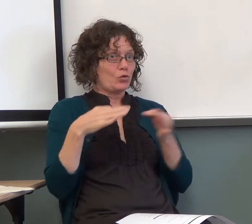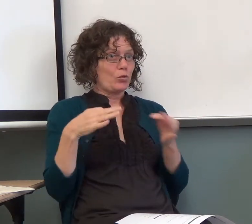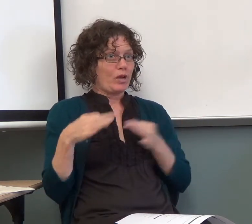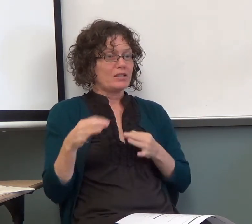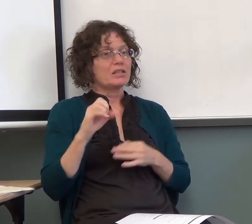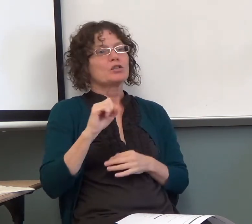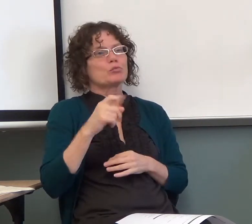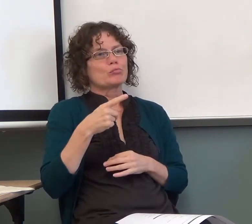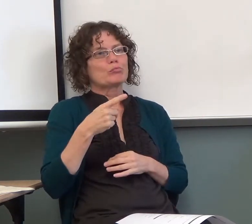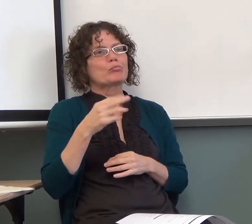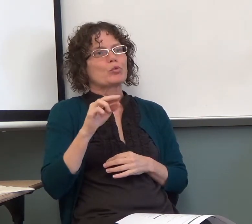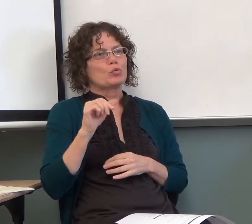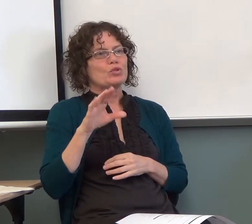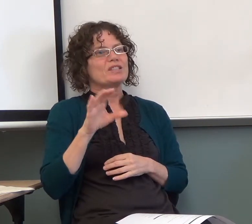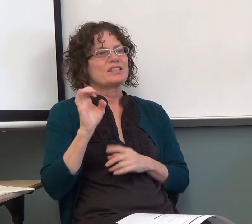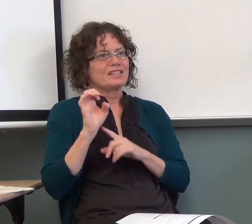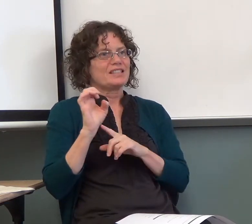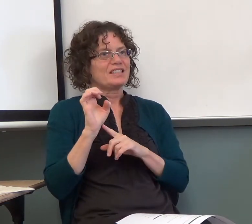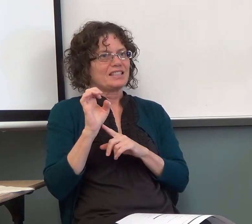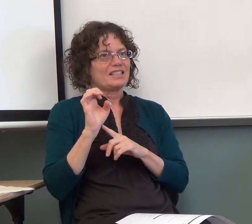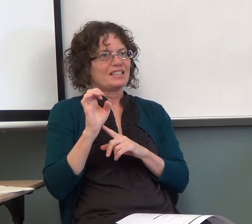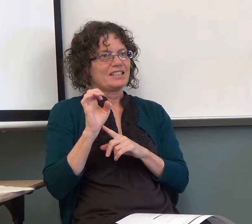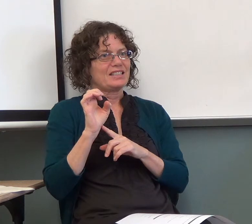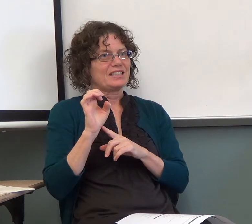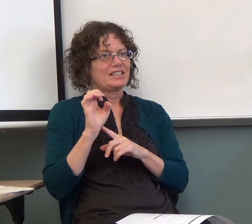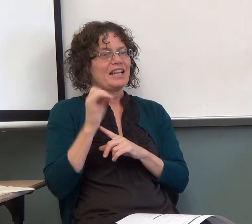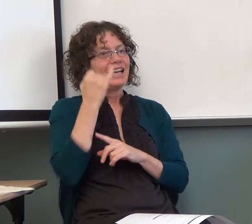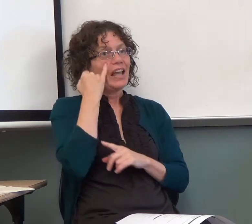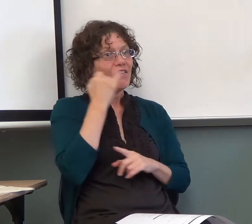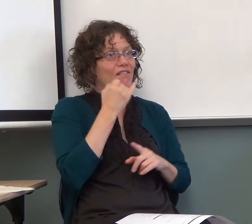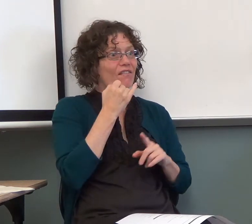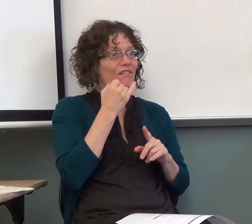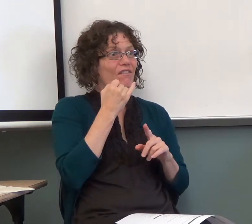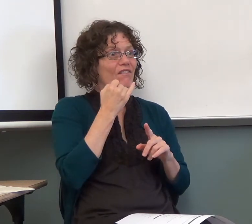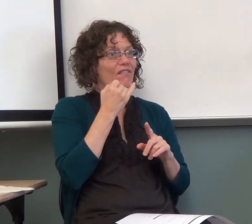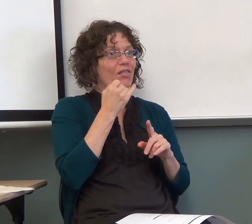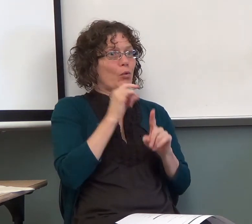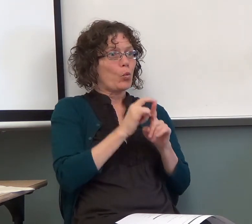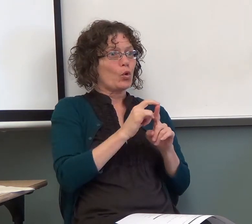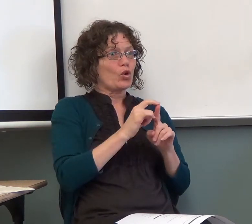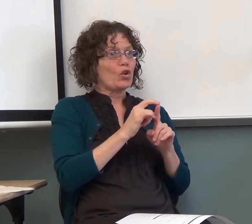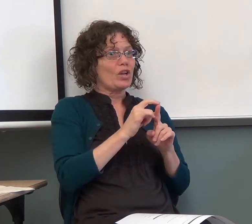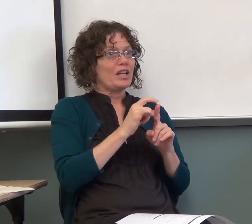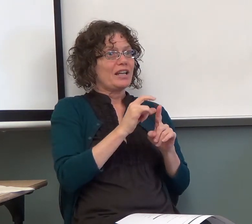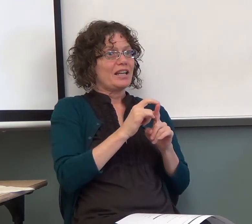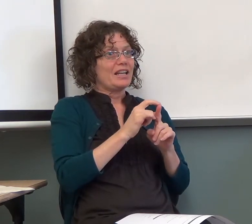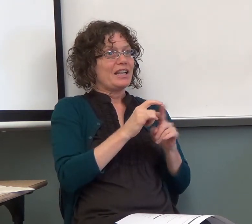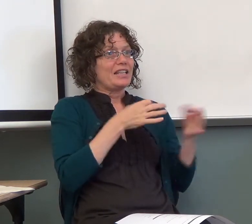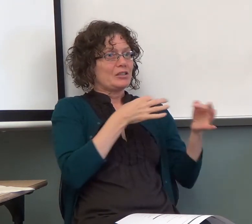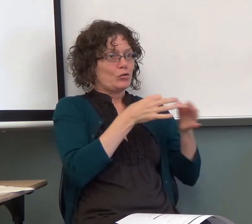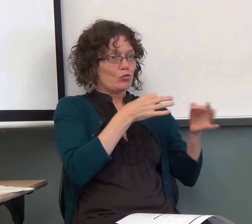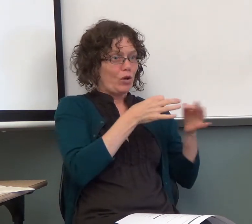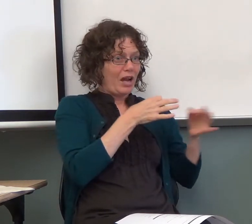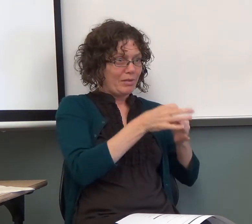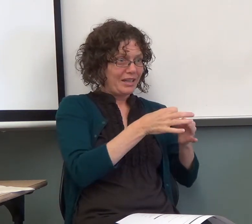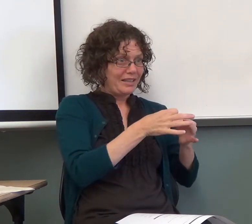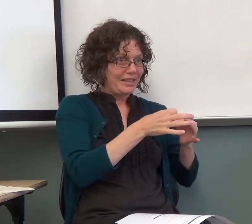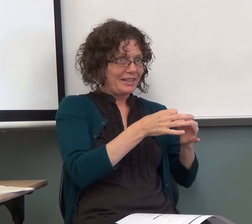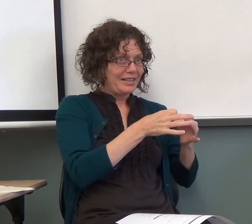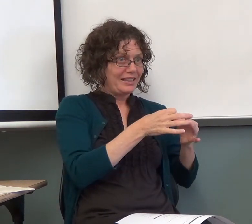Spruce. Spruce. So if it's describing, then it's not a noun. The property. No, it's not a noun, it's